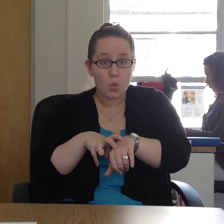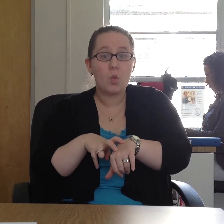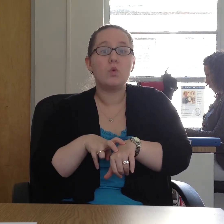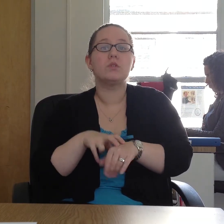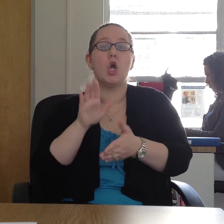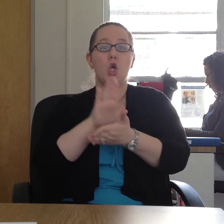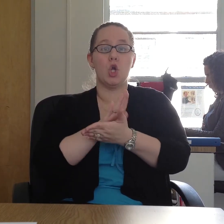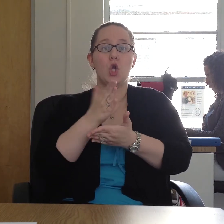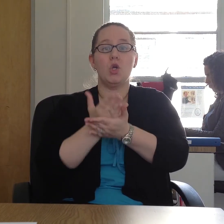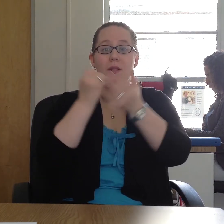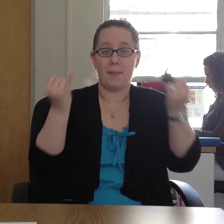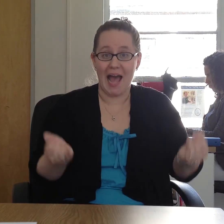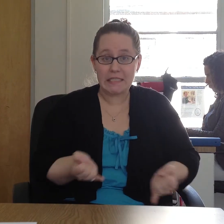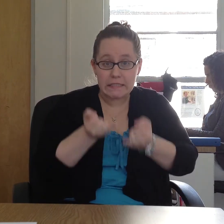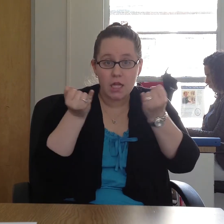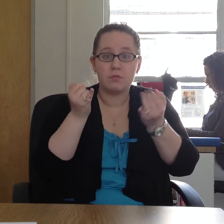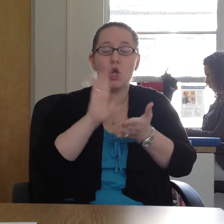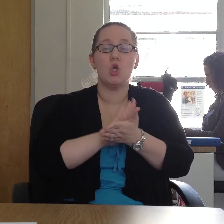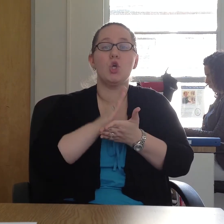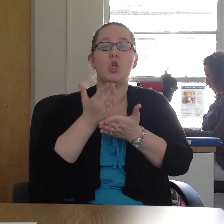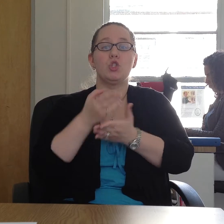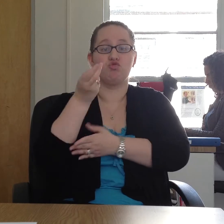cooked pasta, cooked rice,